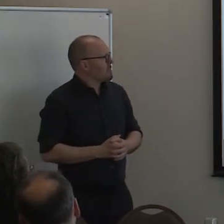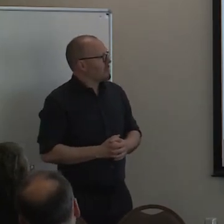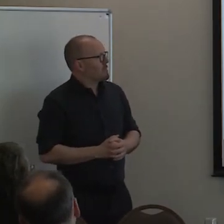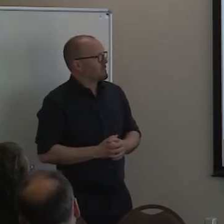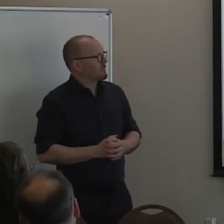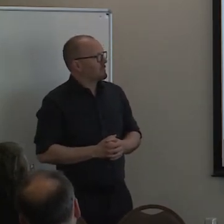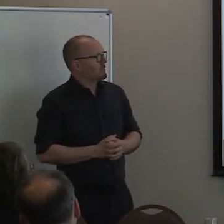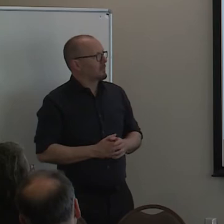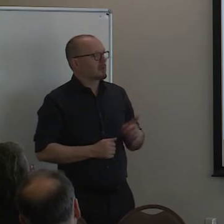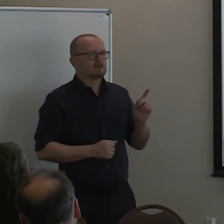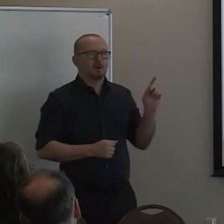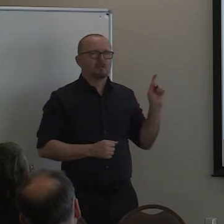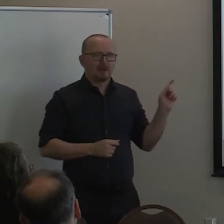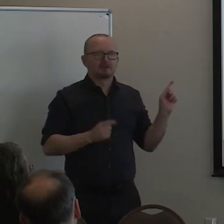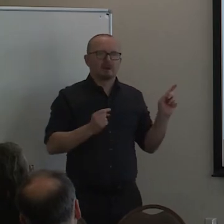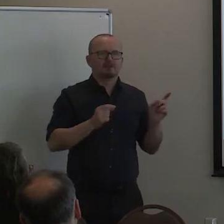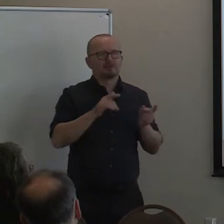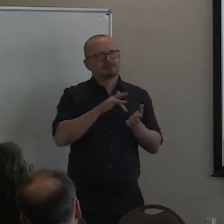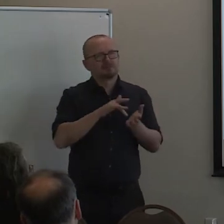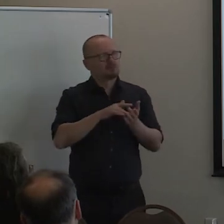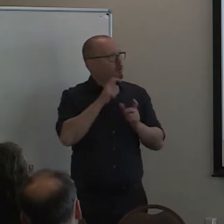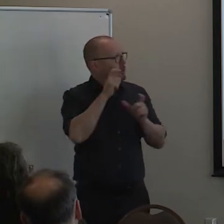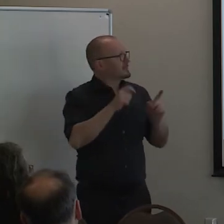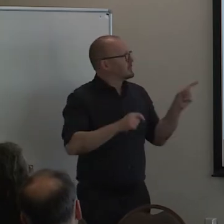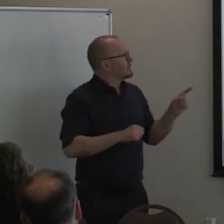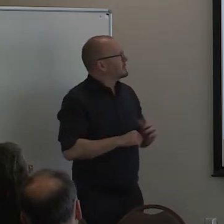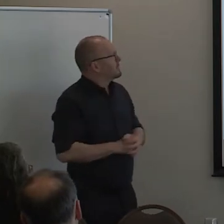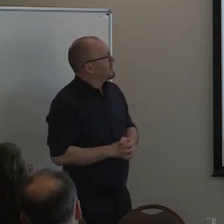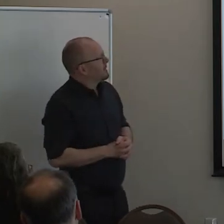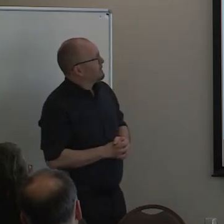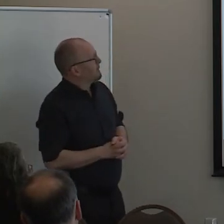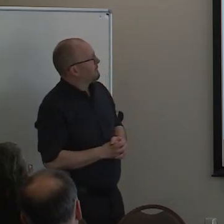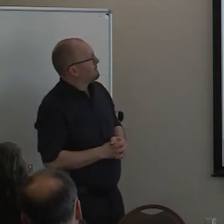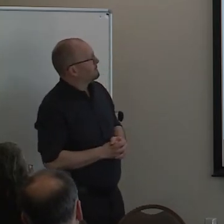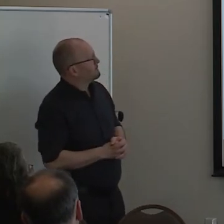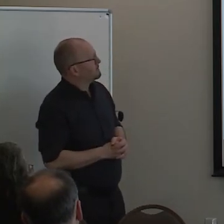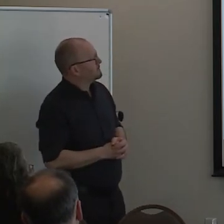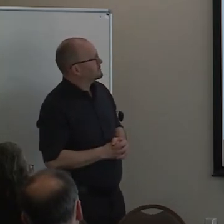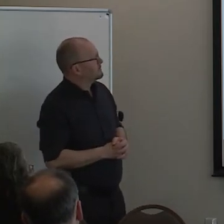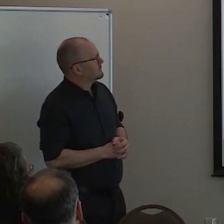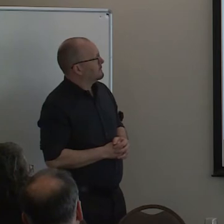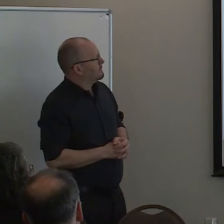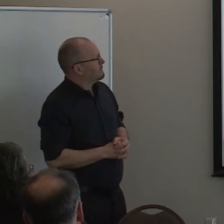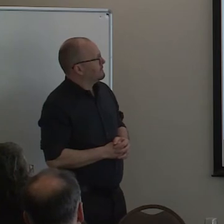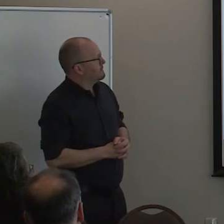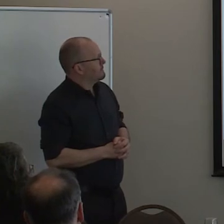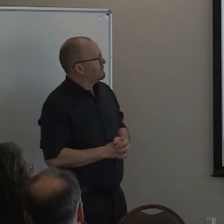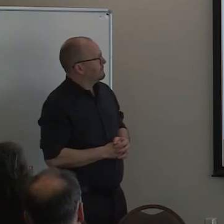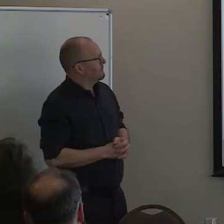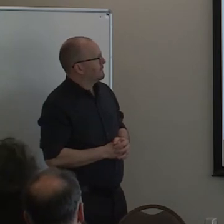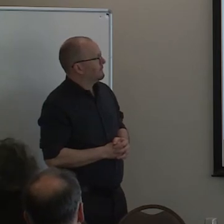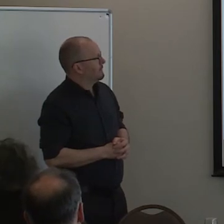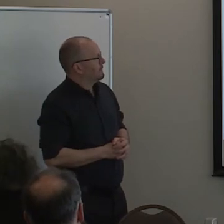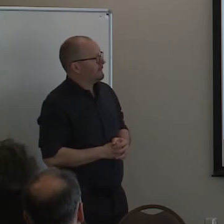character in this story, the Anthropos, the ultimate self-creator, who can use technology to solve all of the world's